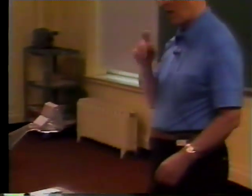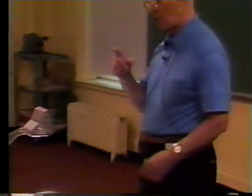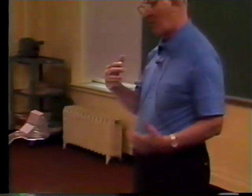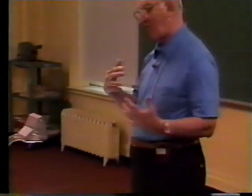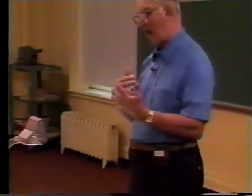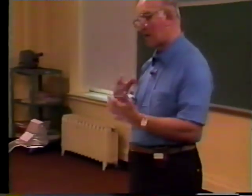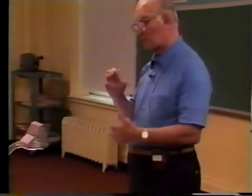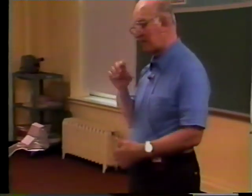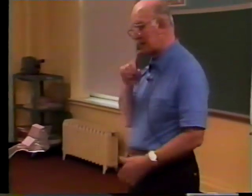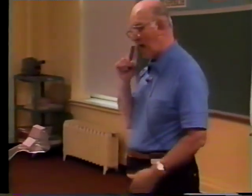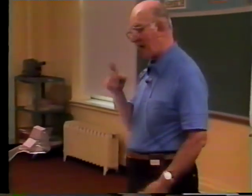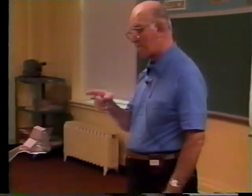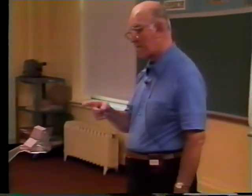you afraid to be deaf?